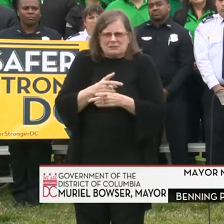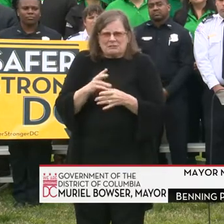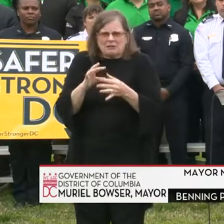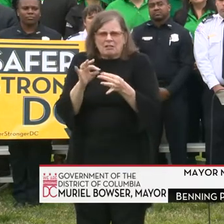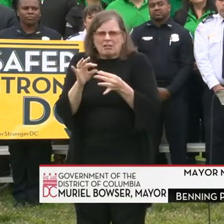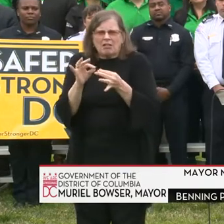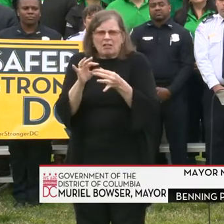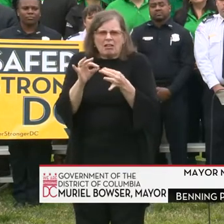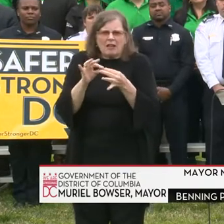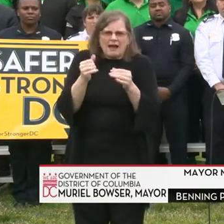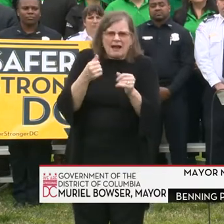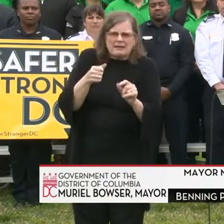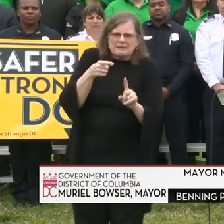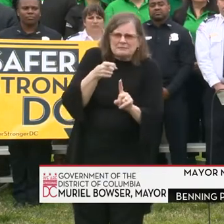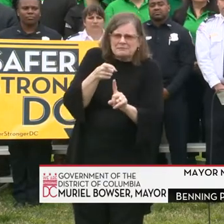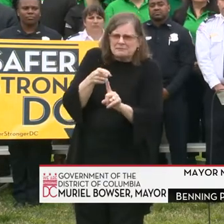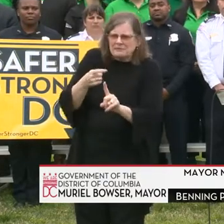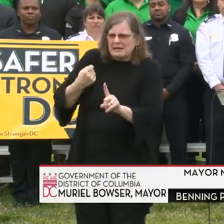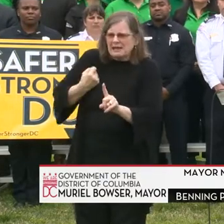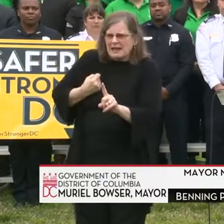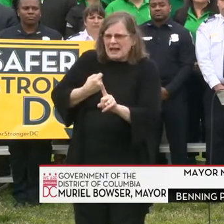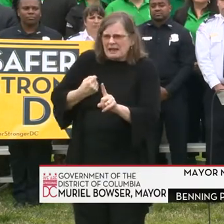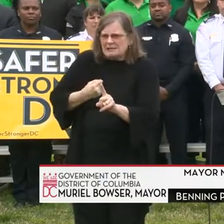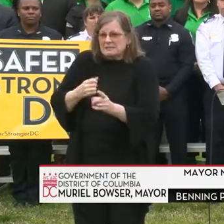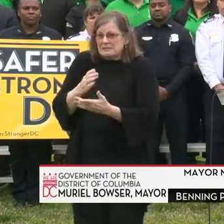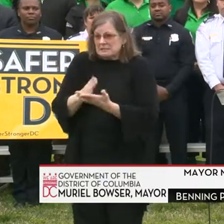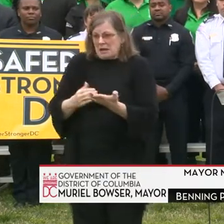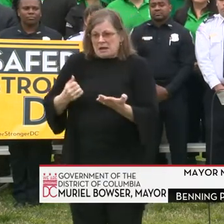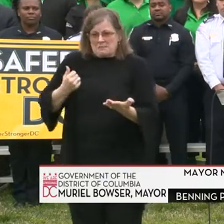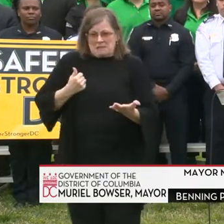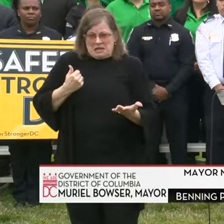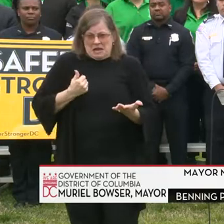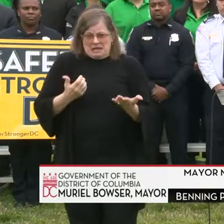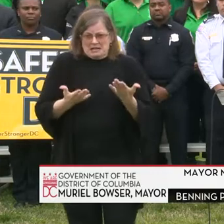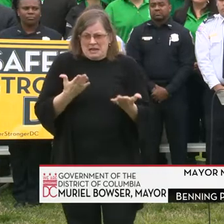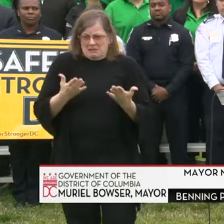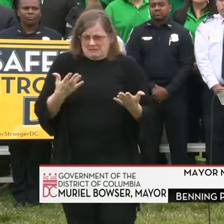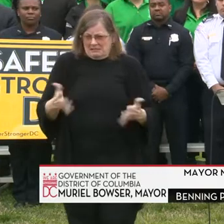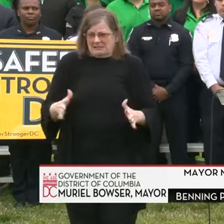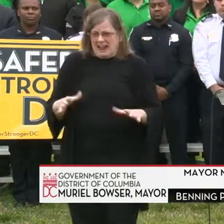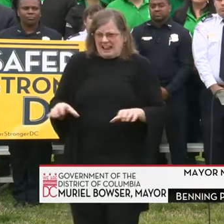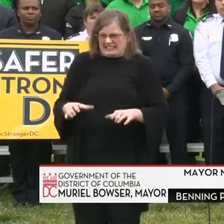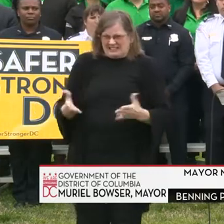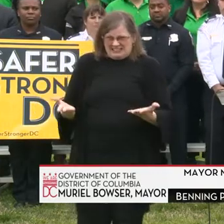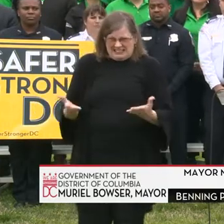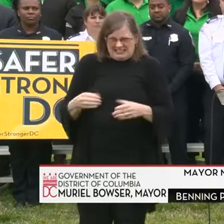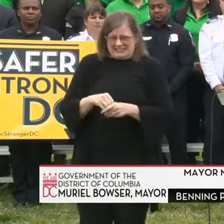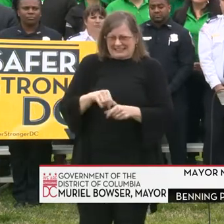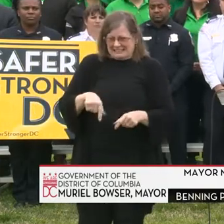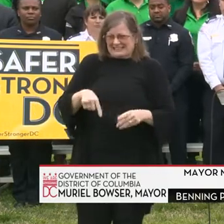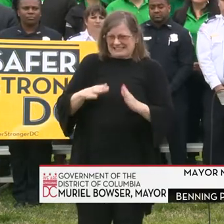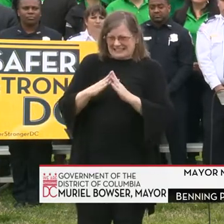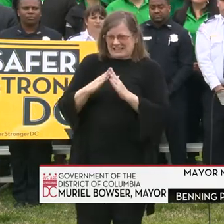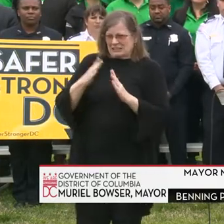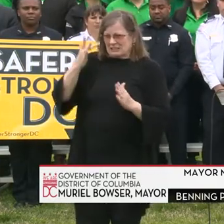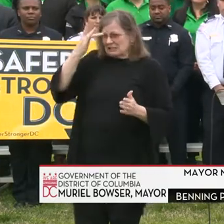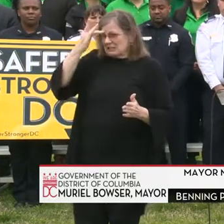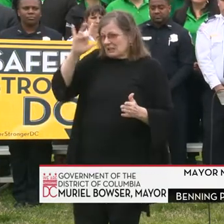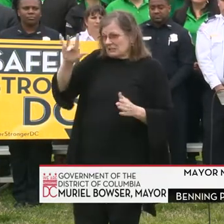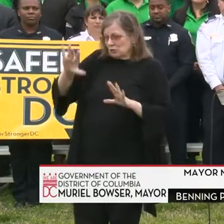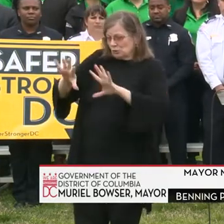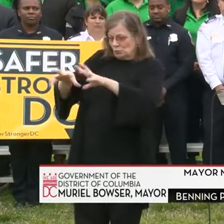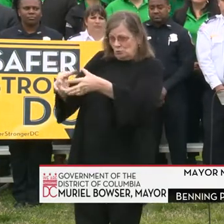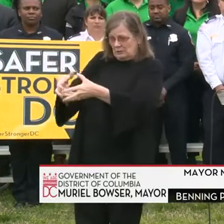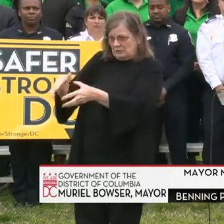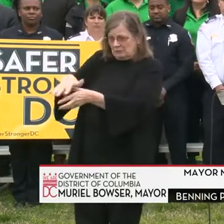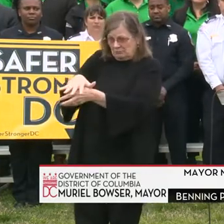We do have some gang activity here in our city. We have an intelligence unit that follows those gangs